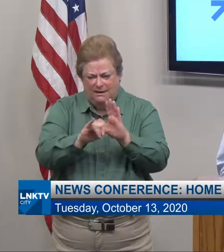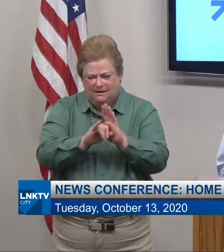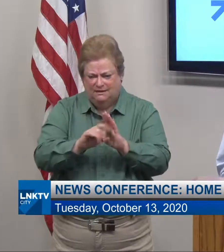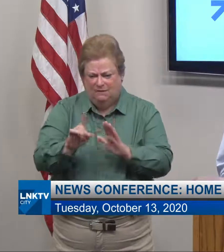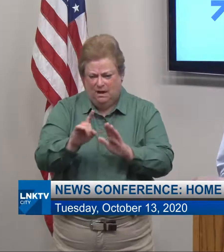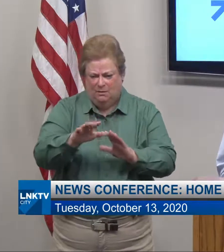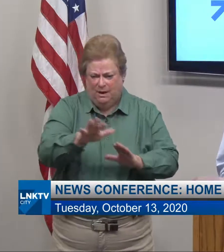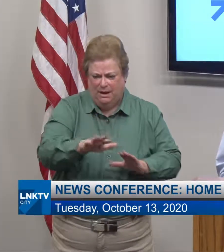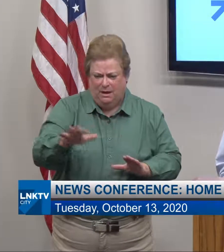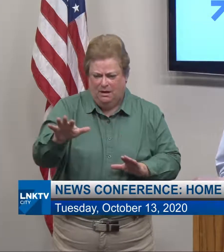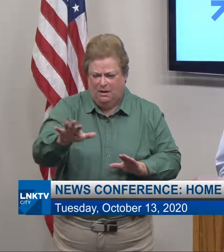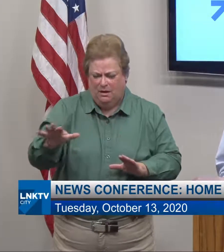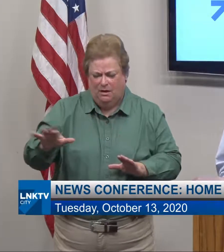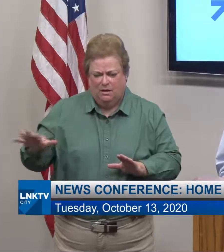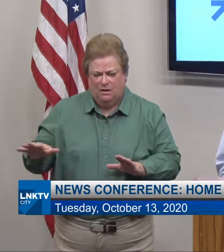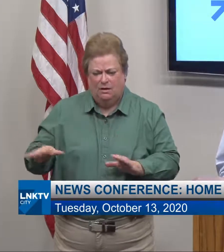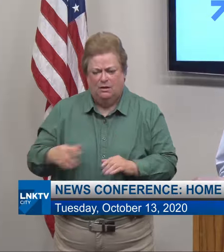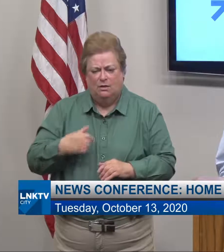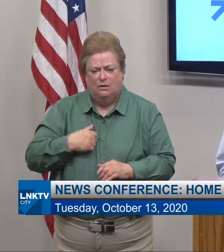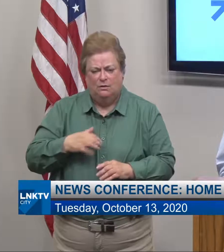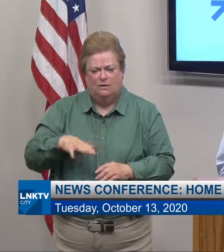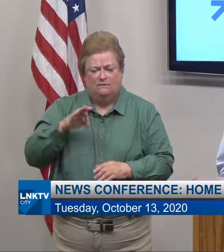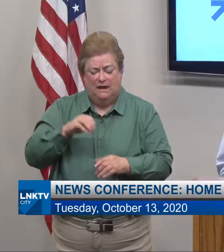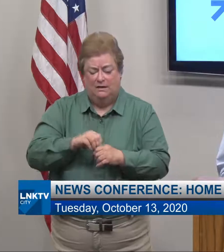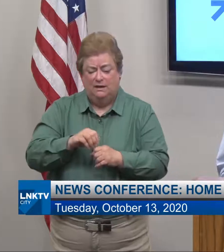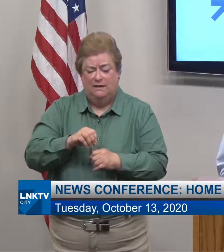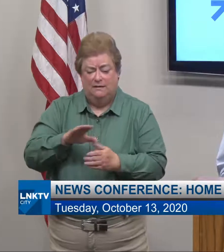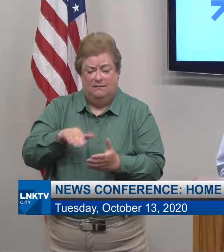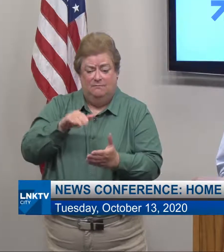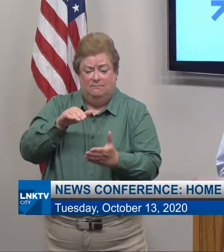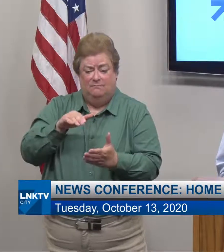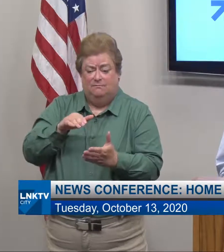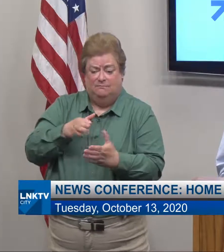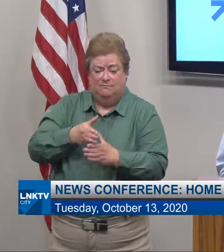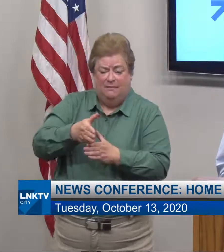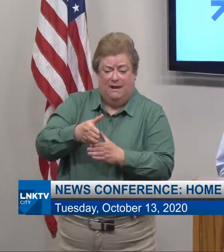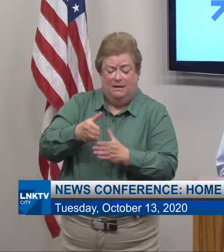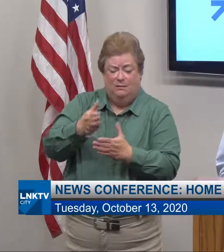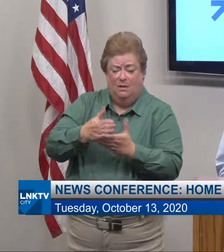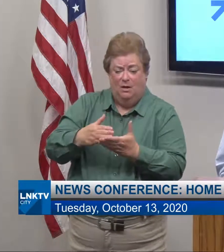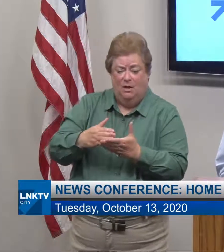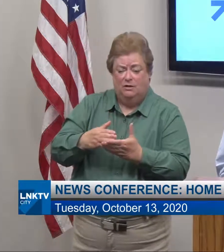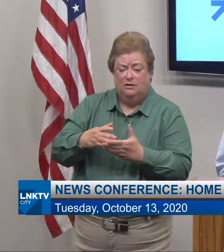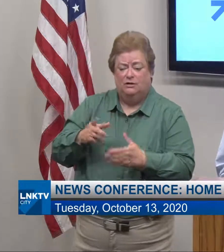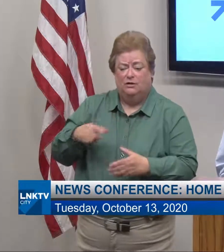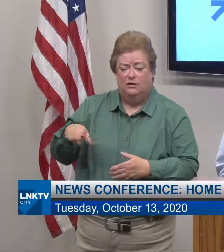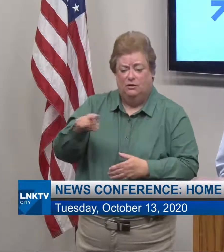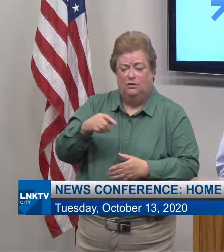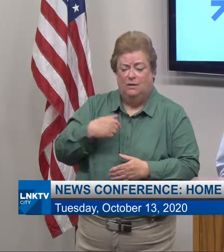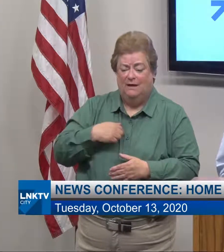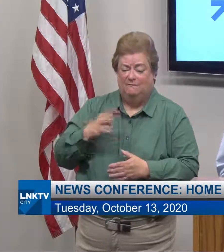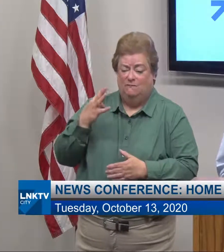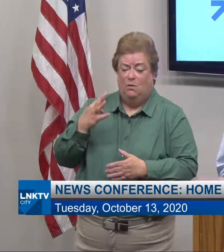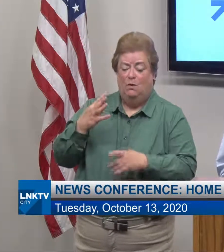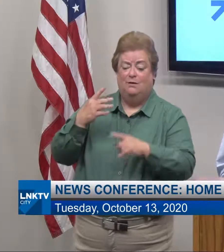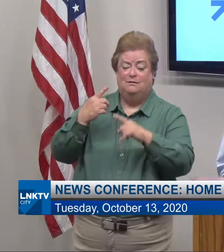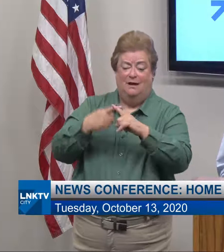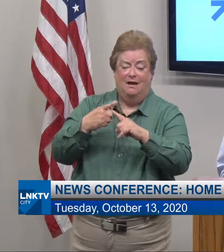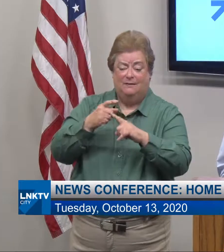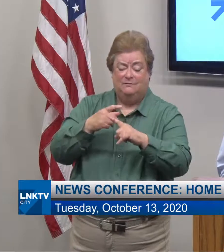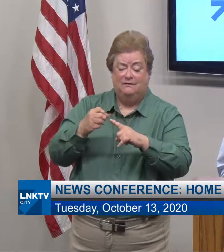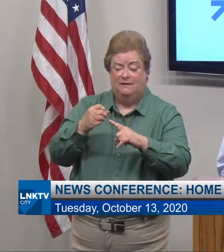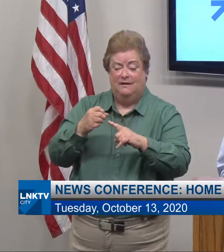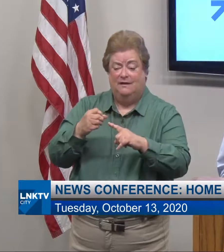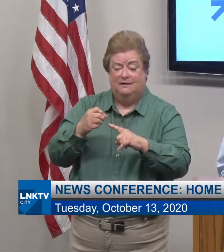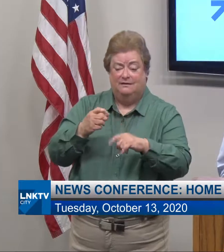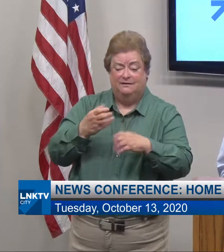And what we learned, Riley, was that within the core part of Lincoln, if you're a child there, you have about 4 times the chance of having a higher blood lead level